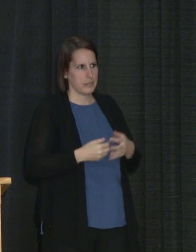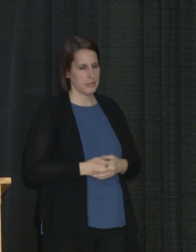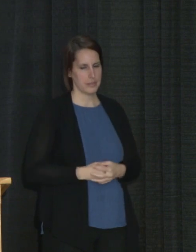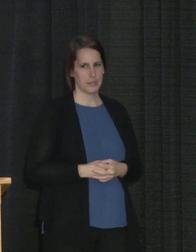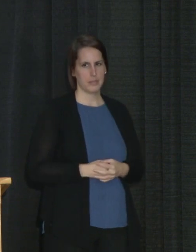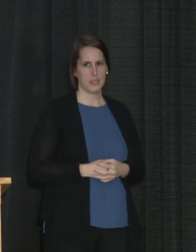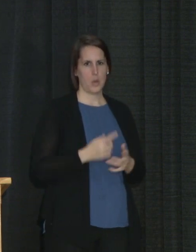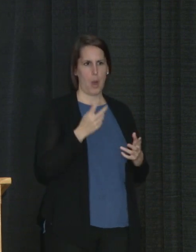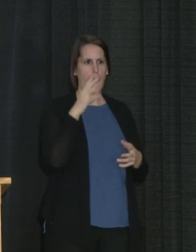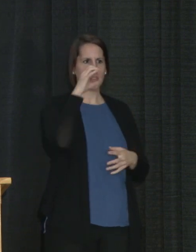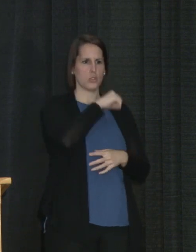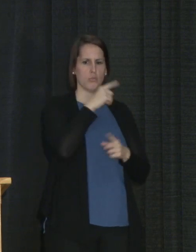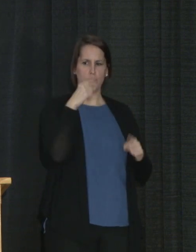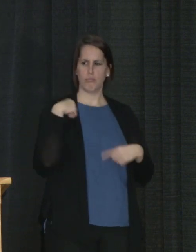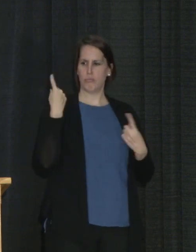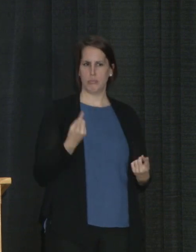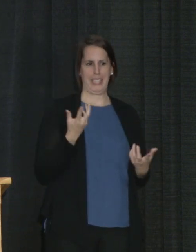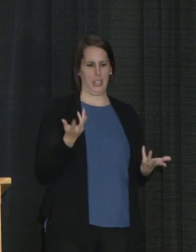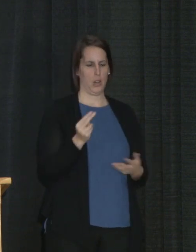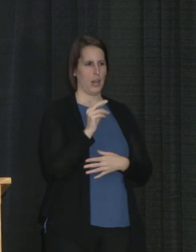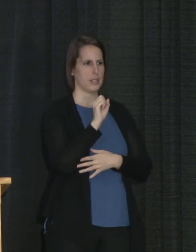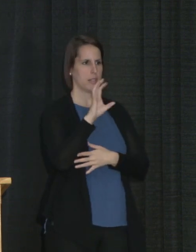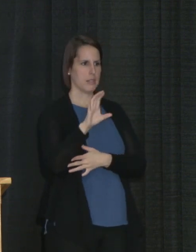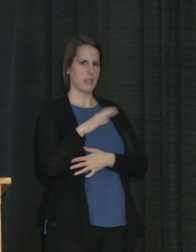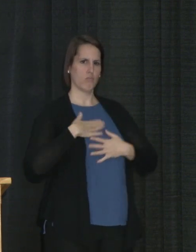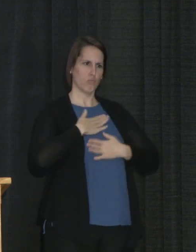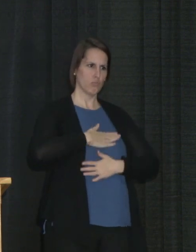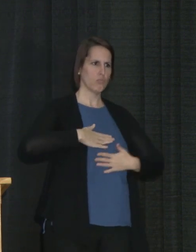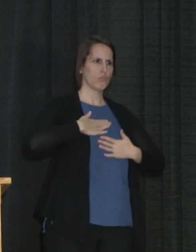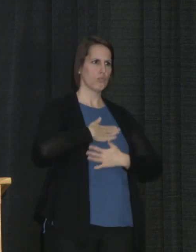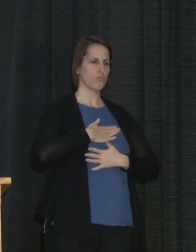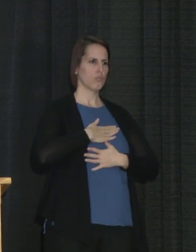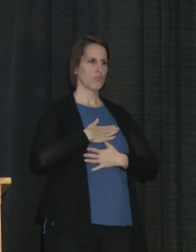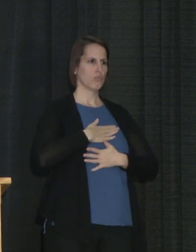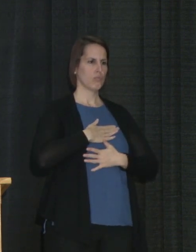time here these last few years to achieve